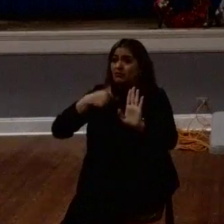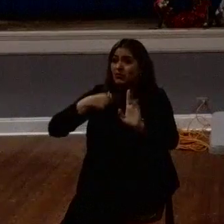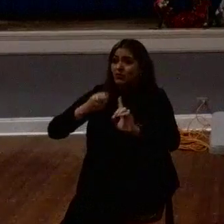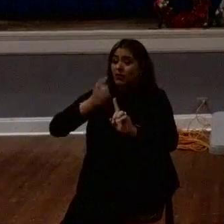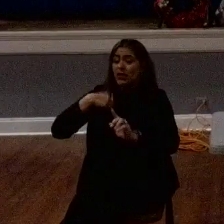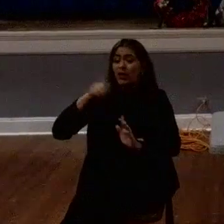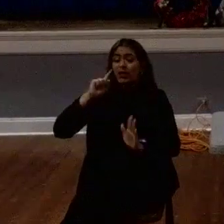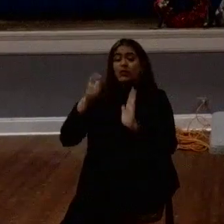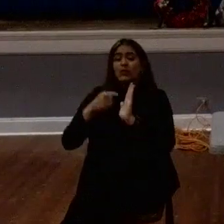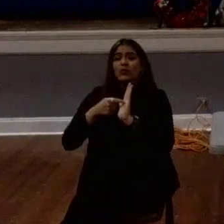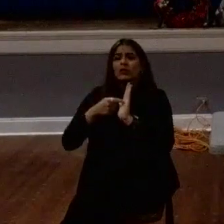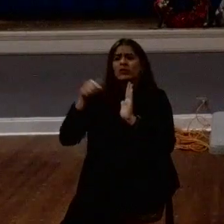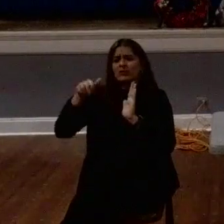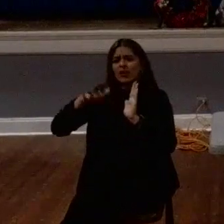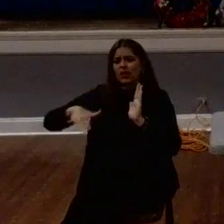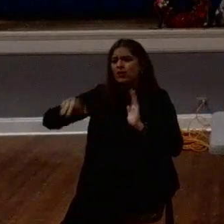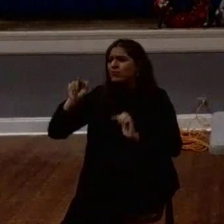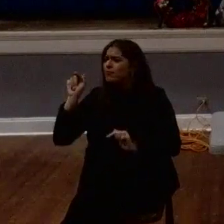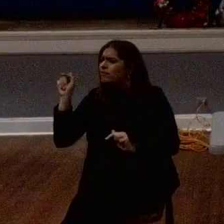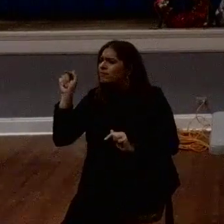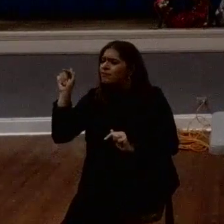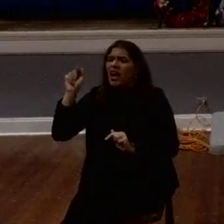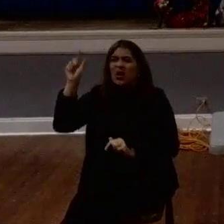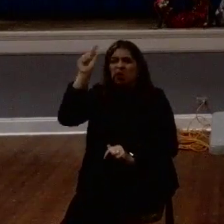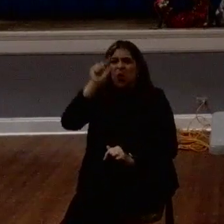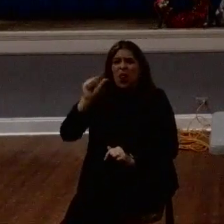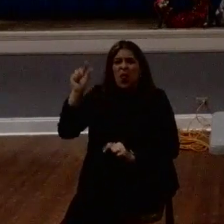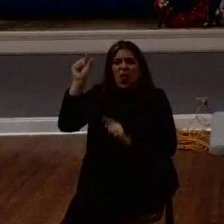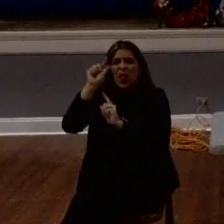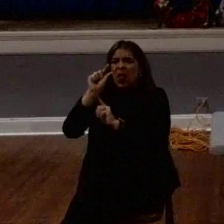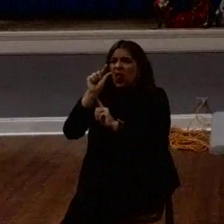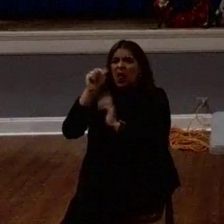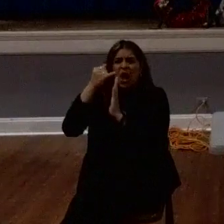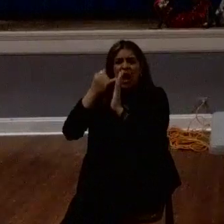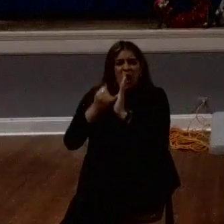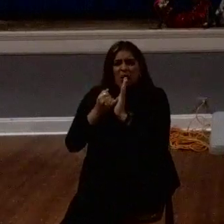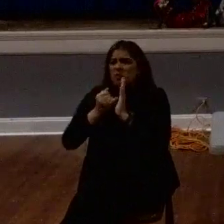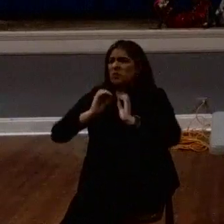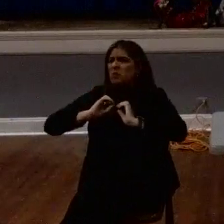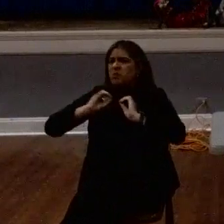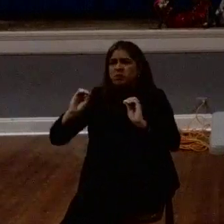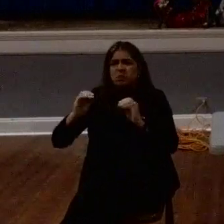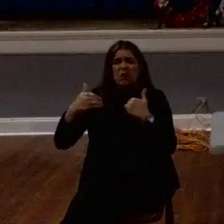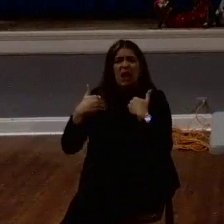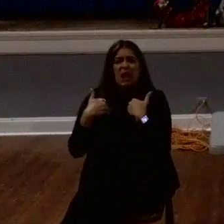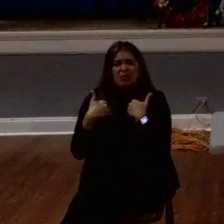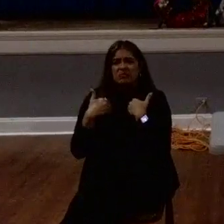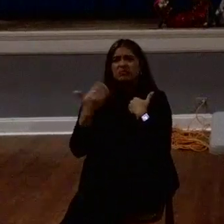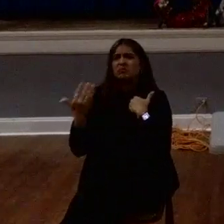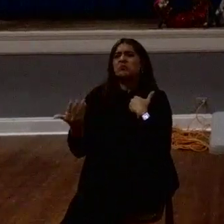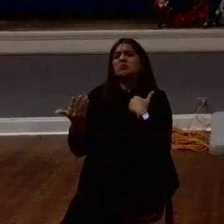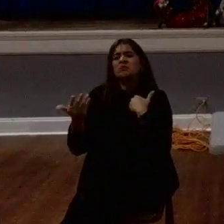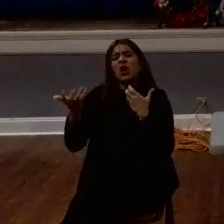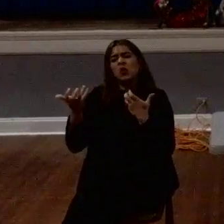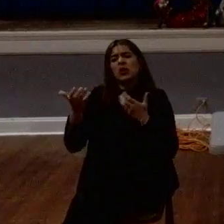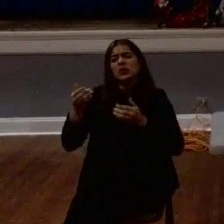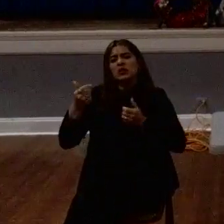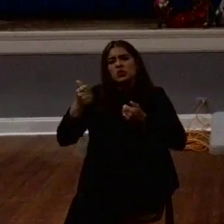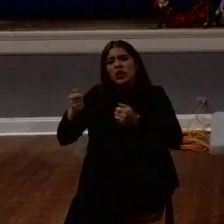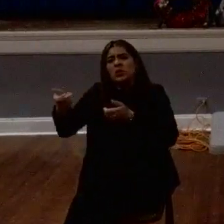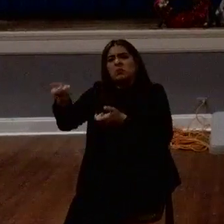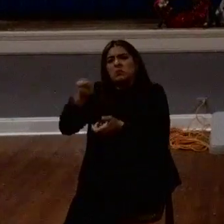find those pieces, you know, just sort of Googling it, I don't see a lot of that history. I'd like to start to lift that